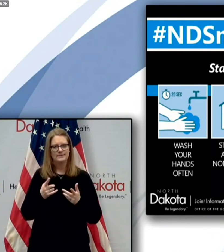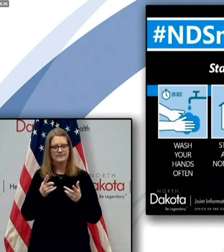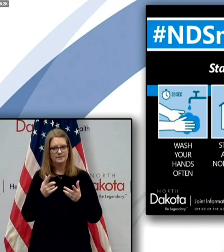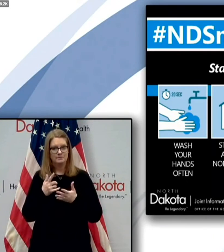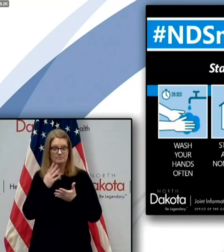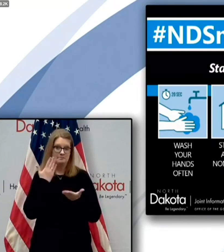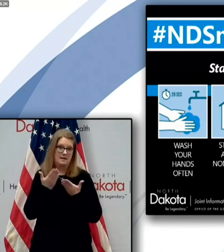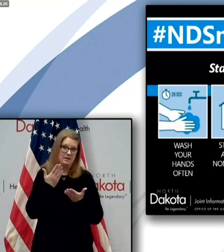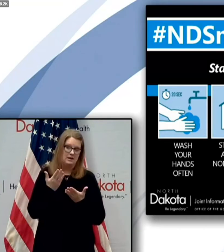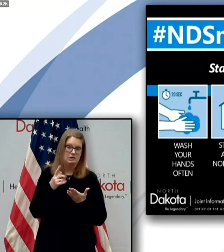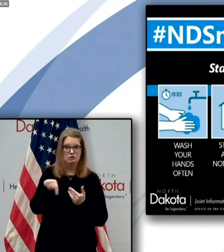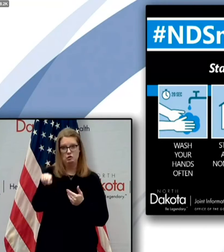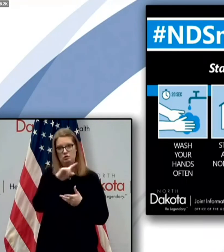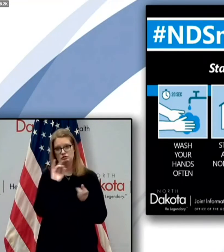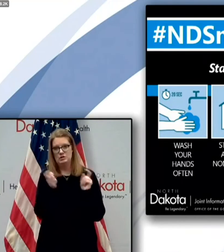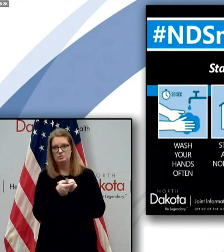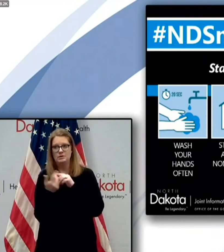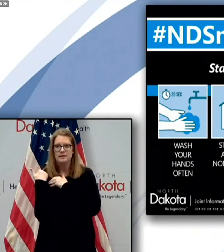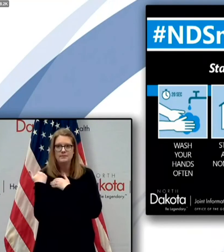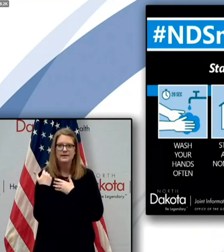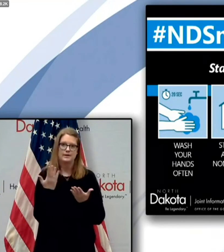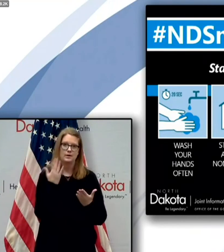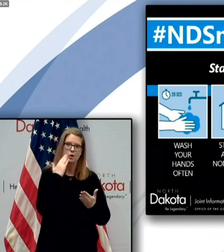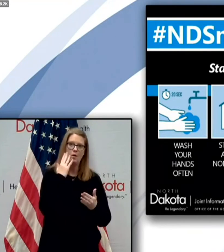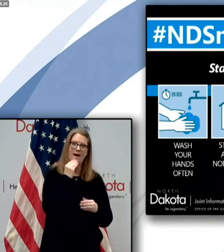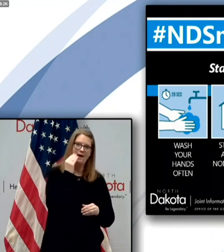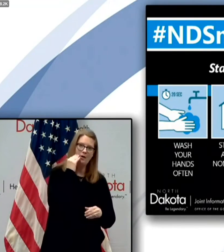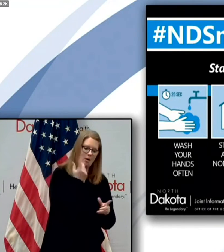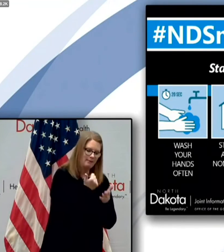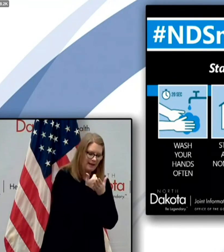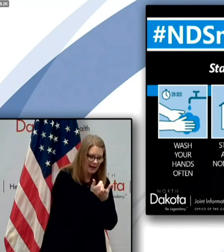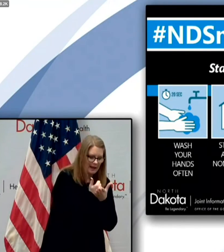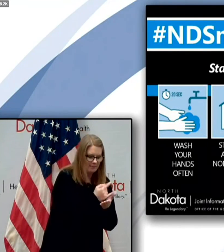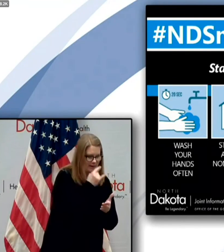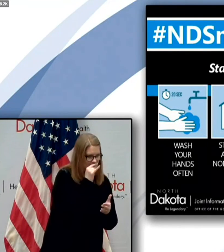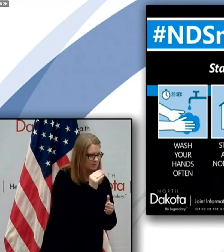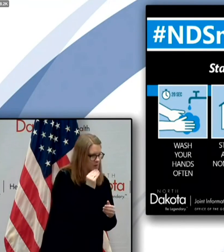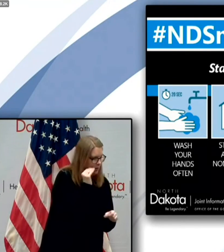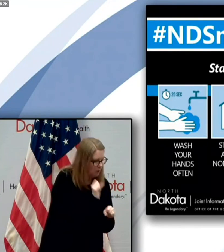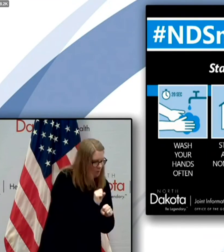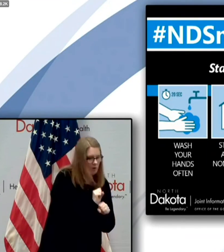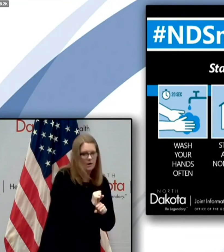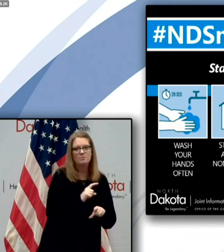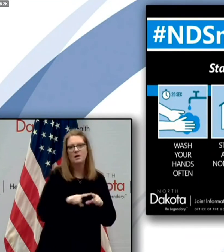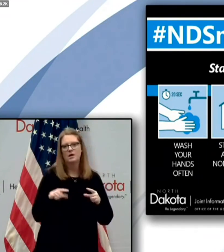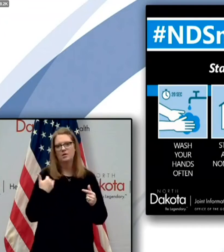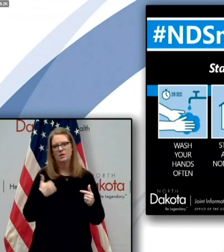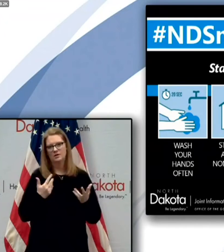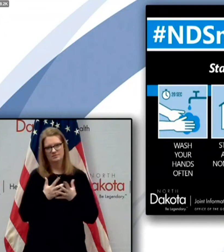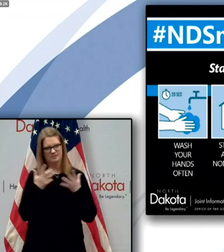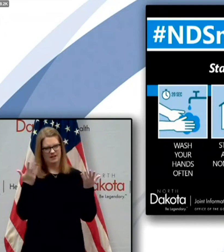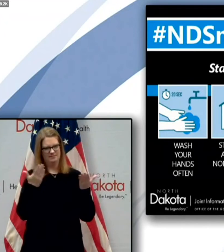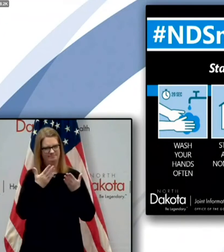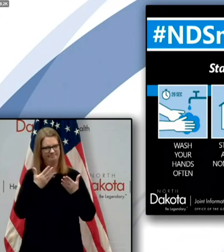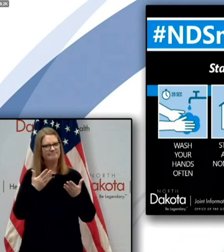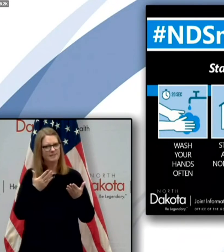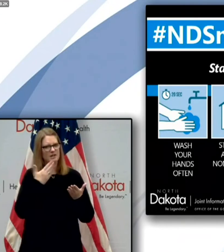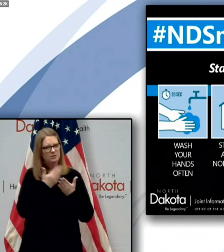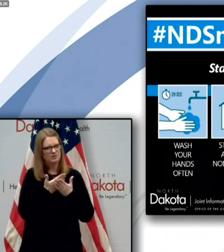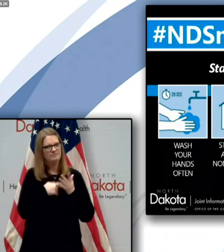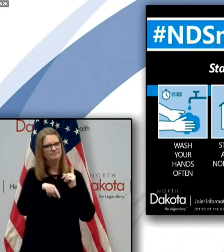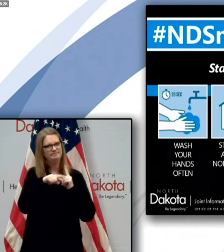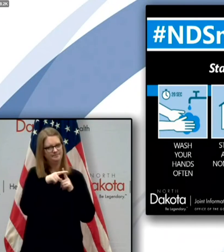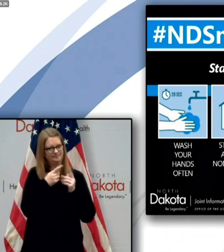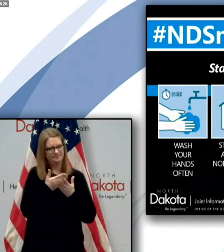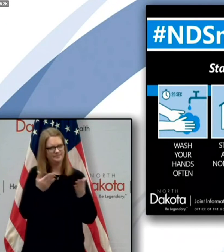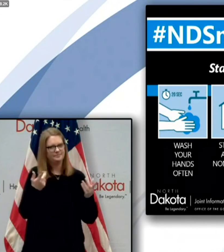helping your kids every day with their homework at home. But a lot of great activity going on, and again, it's just something